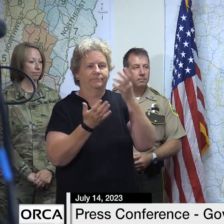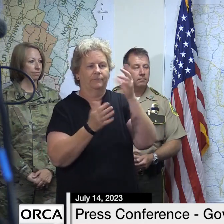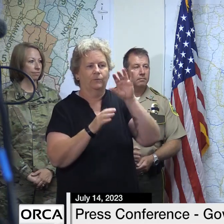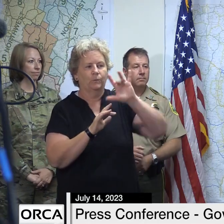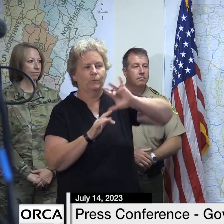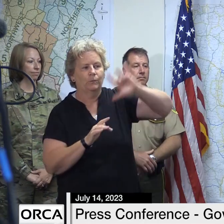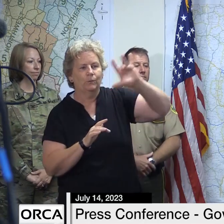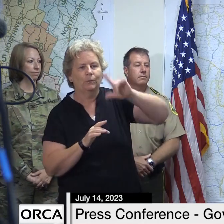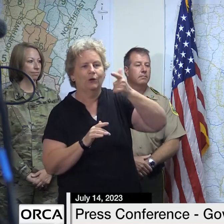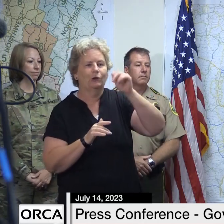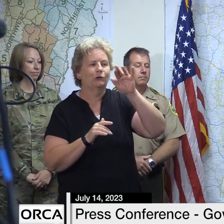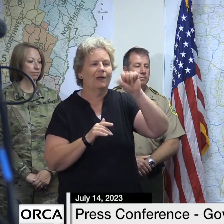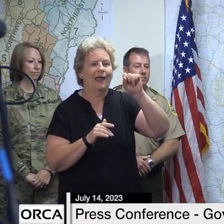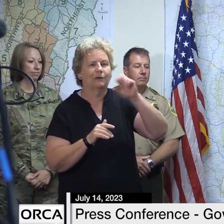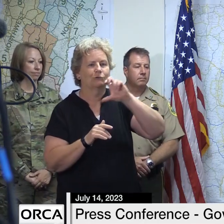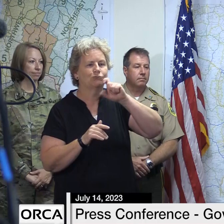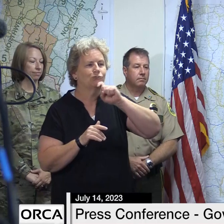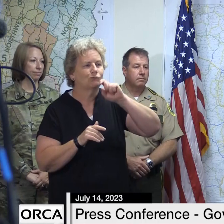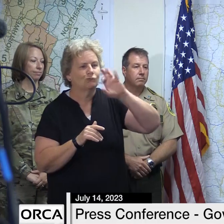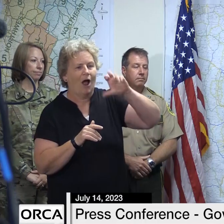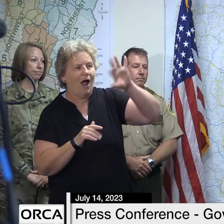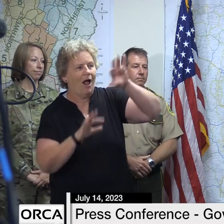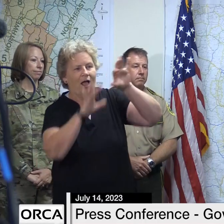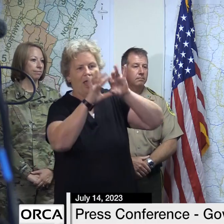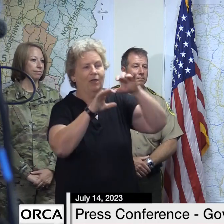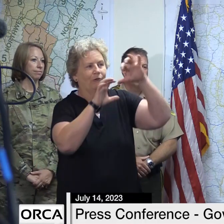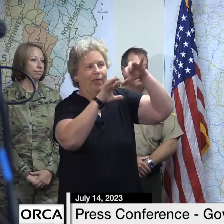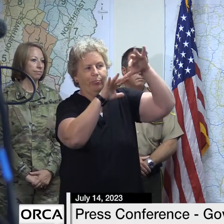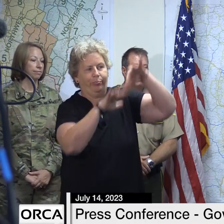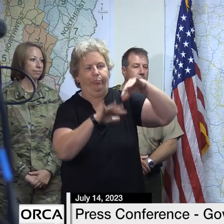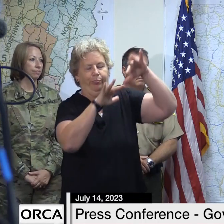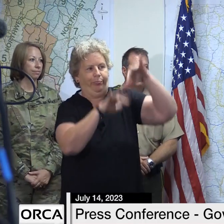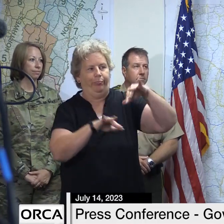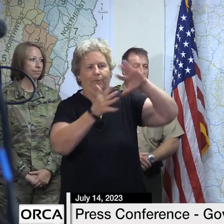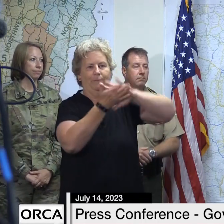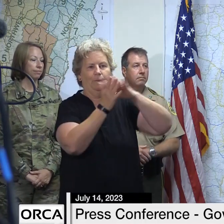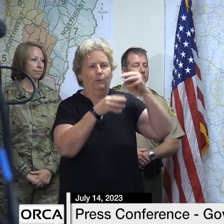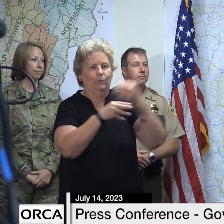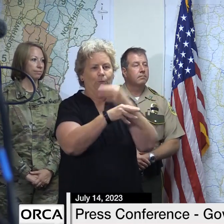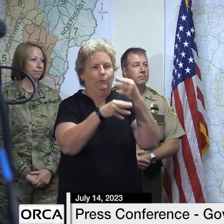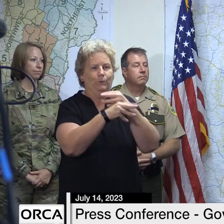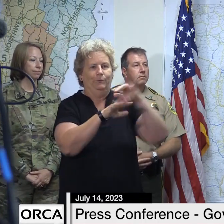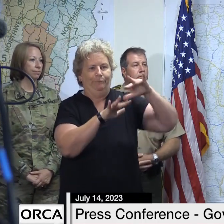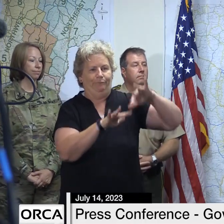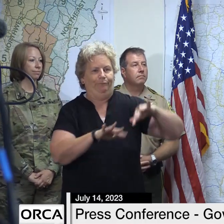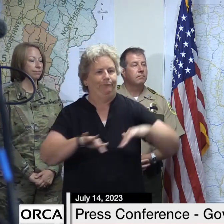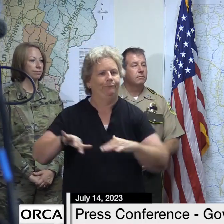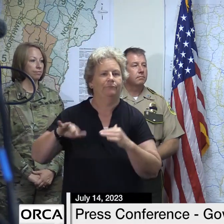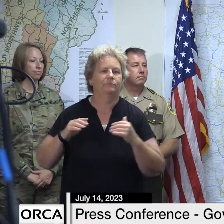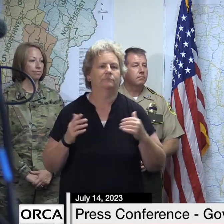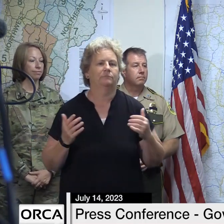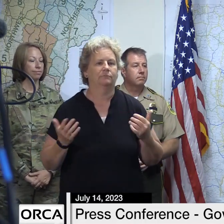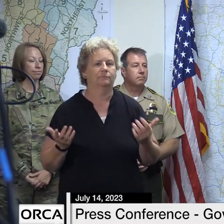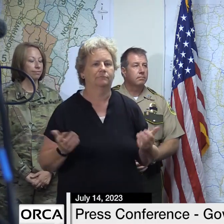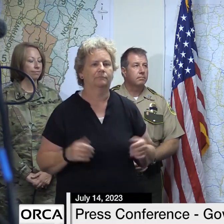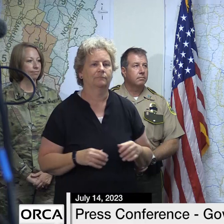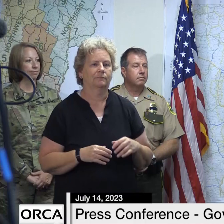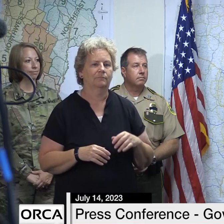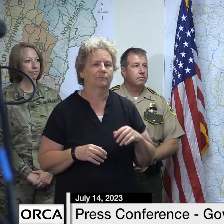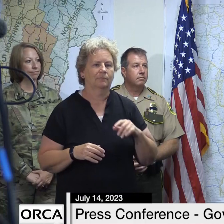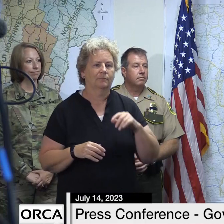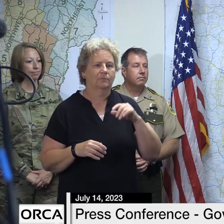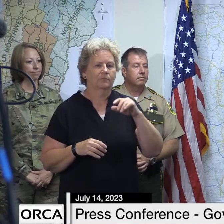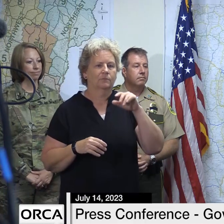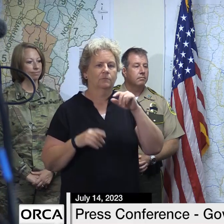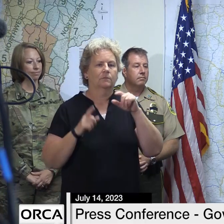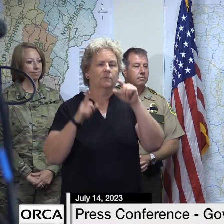between Rutland and Bellis Falls. The Connecticut River line, which runs the eastern side of the state up to Newport, is now